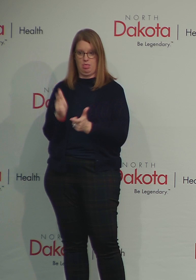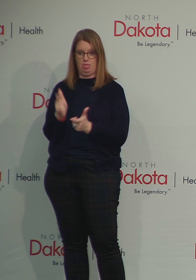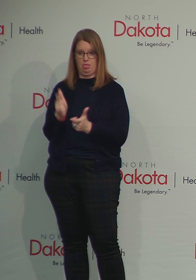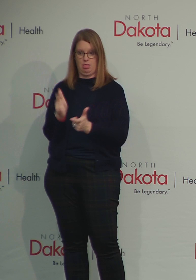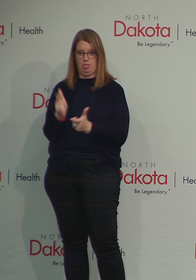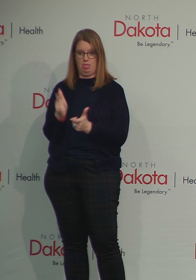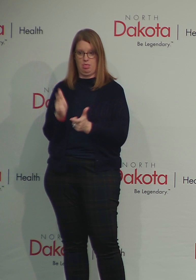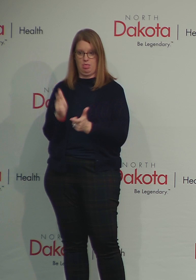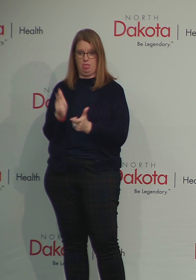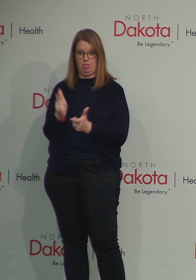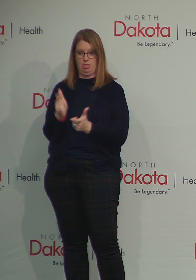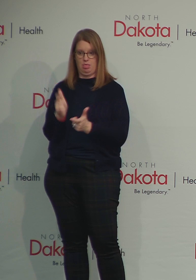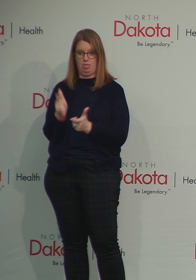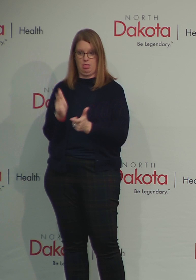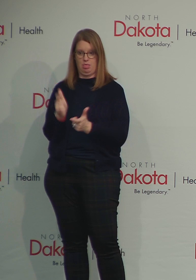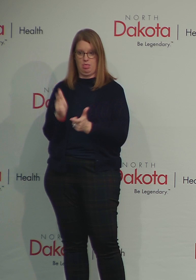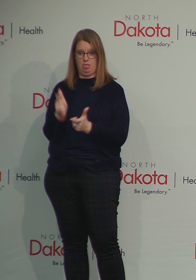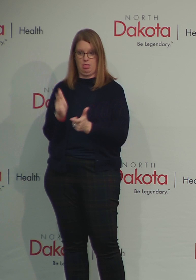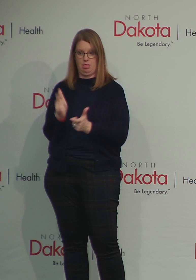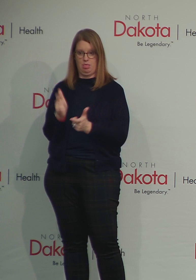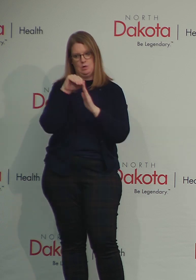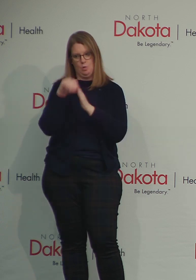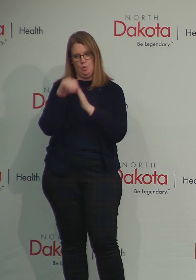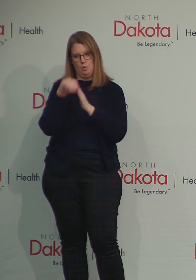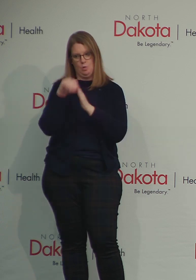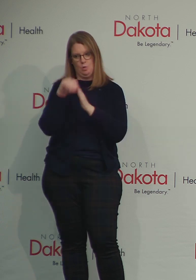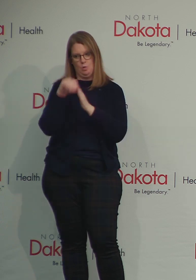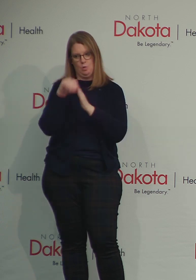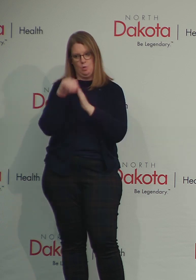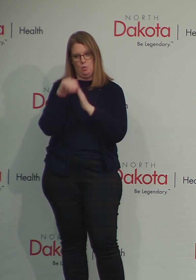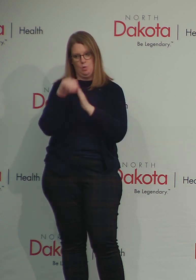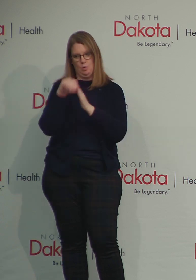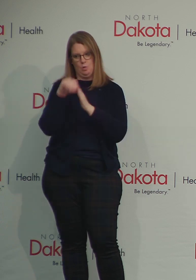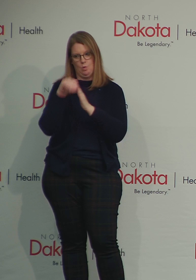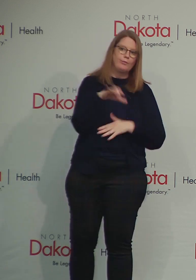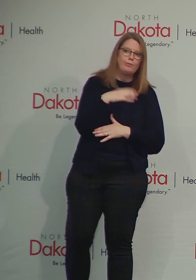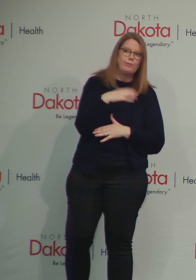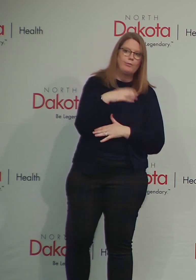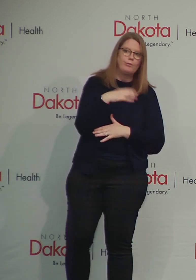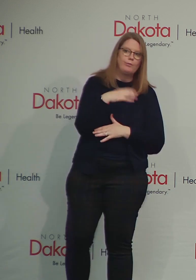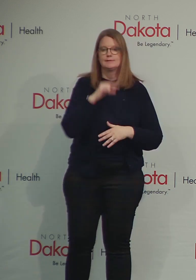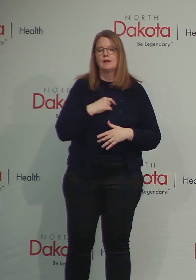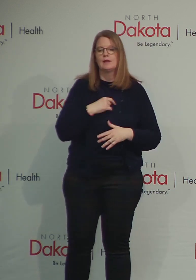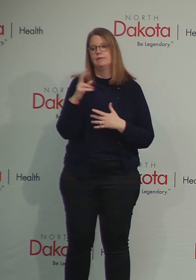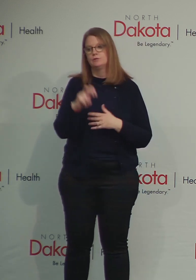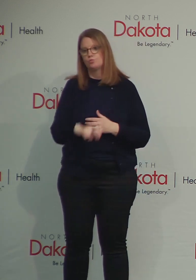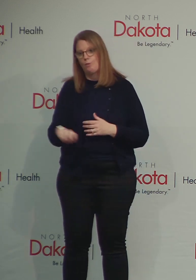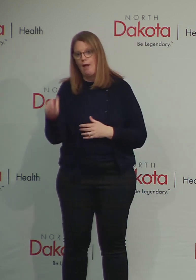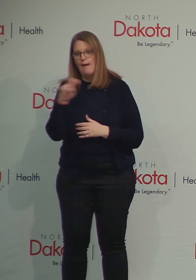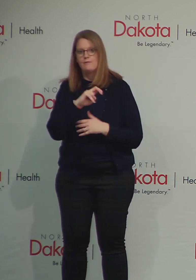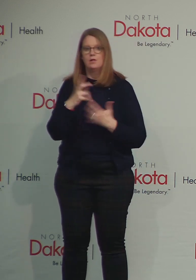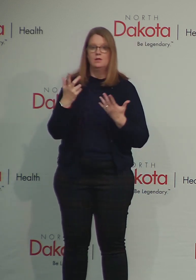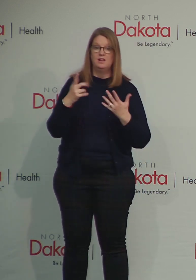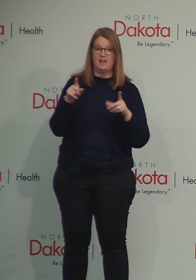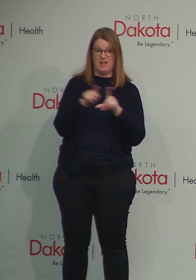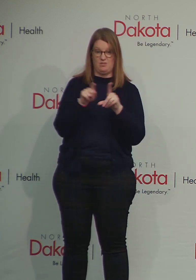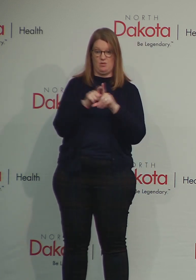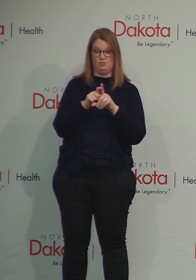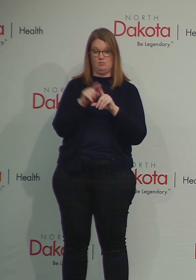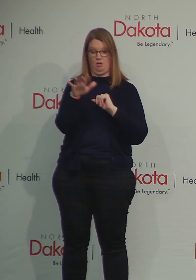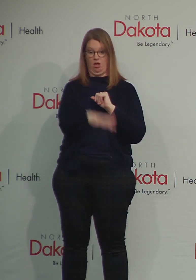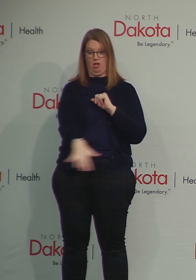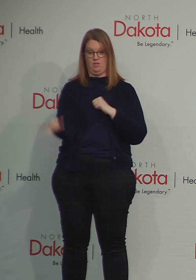way because of these factors of the holidays, of travel, of the nationwide cases